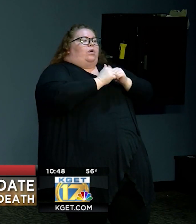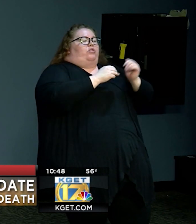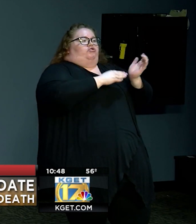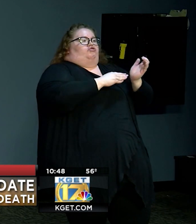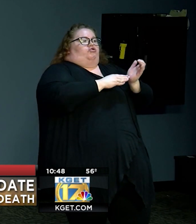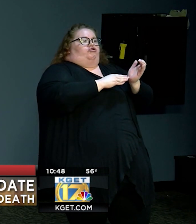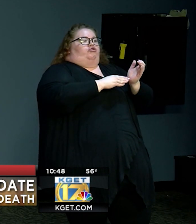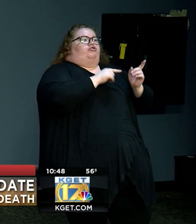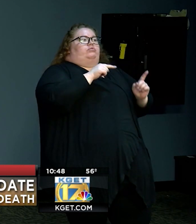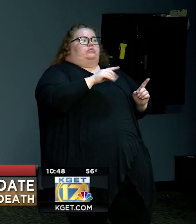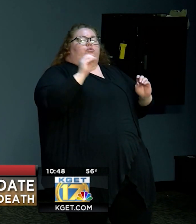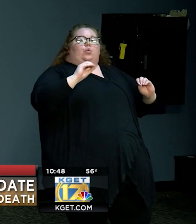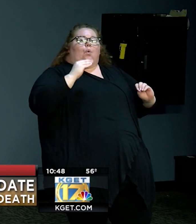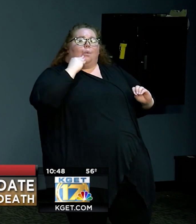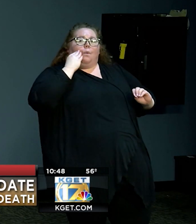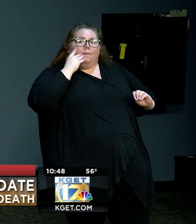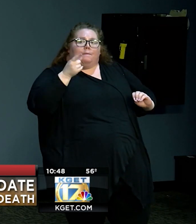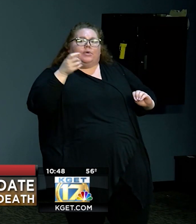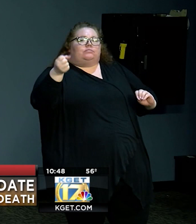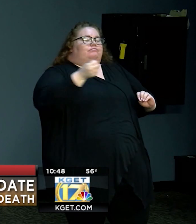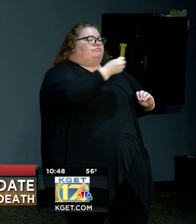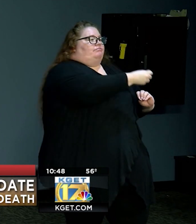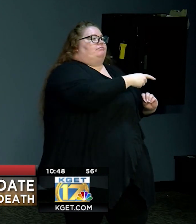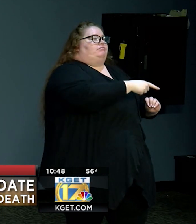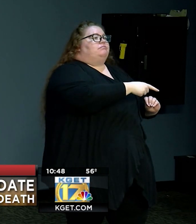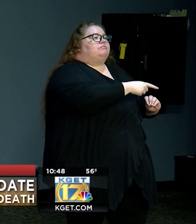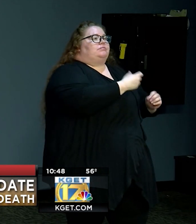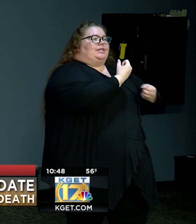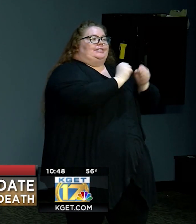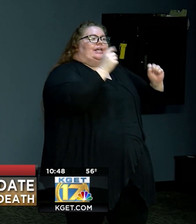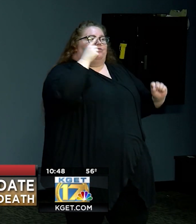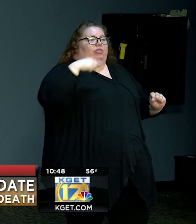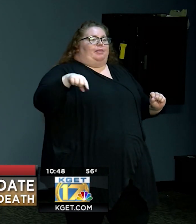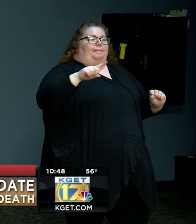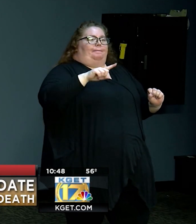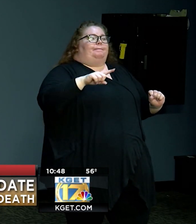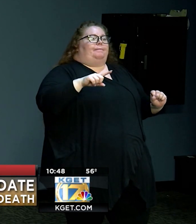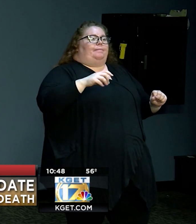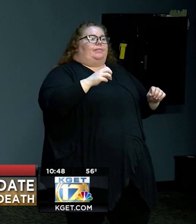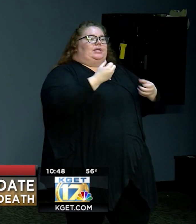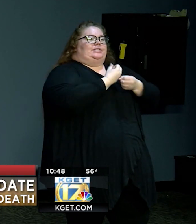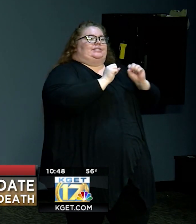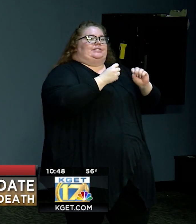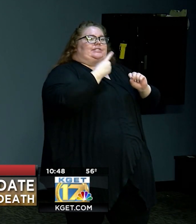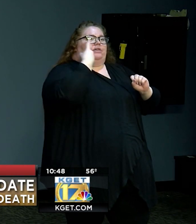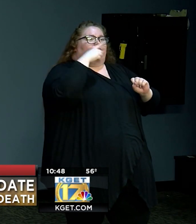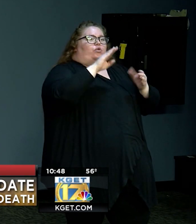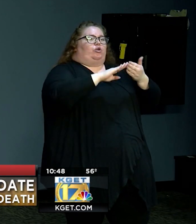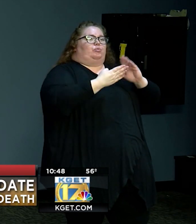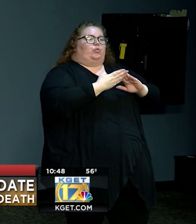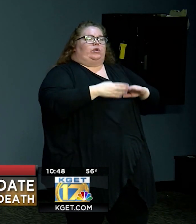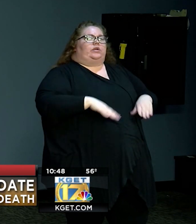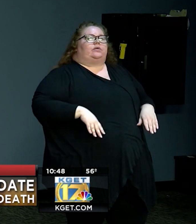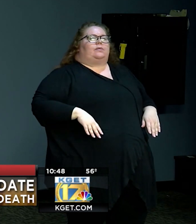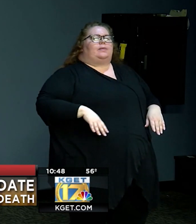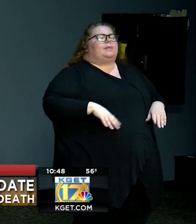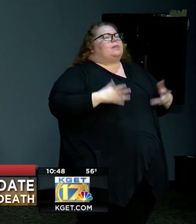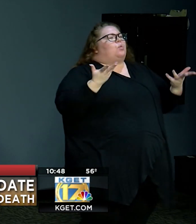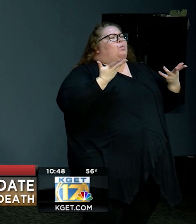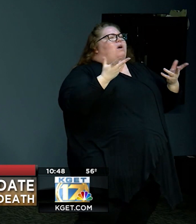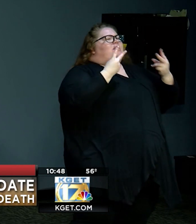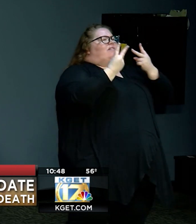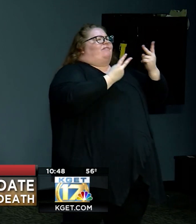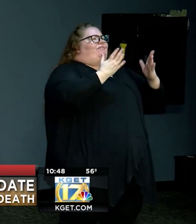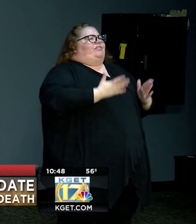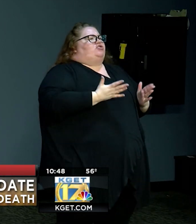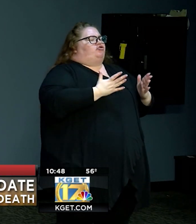and we will be able to place them safe for them as well as safe from the community. Thank you. And what are the visitor restrictions now in